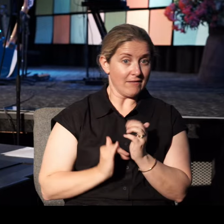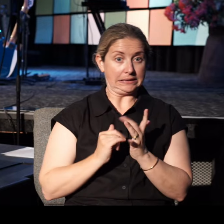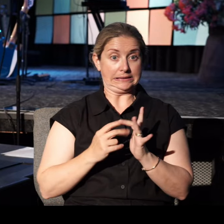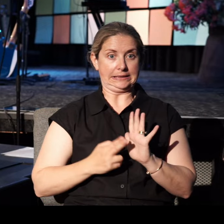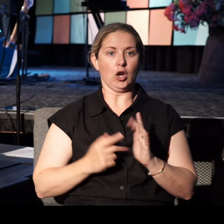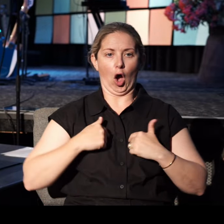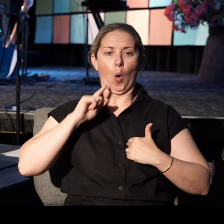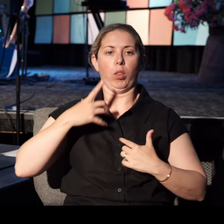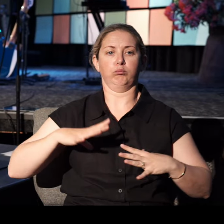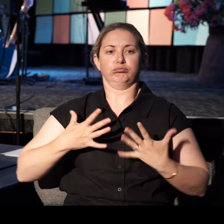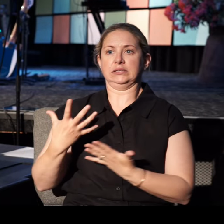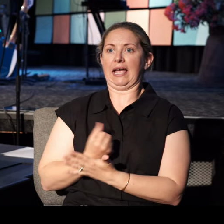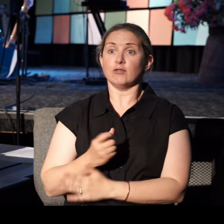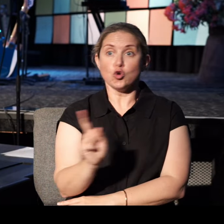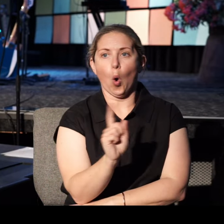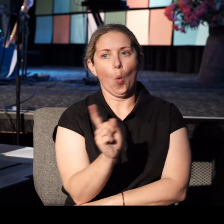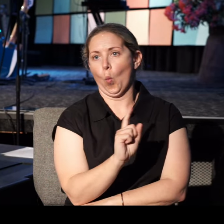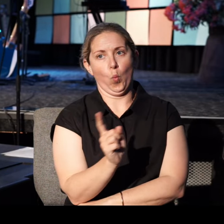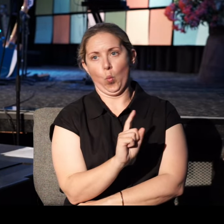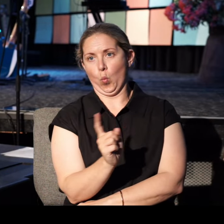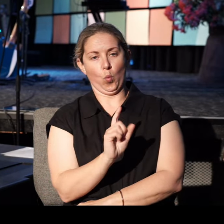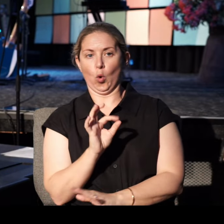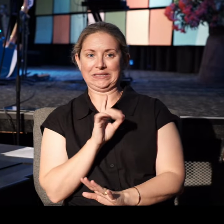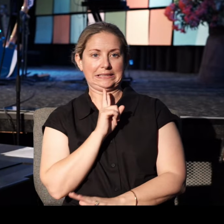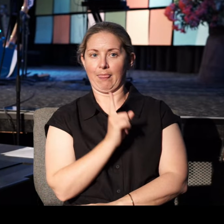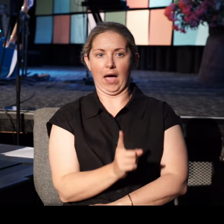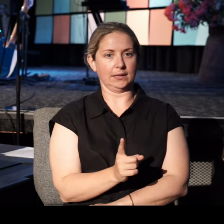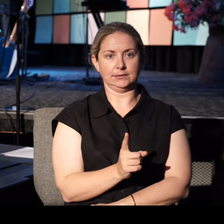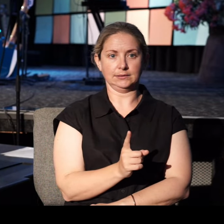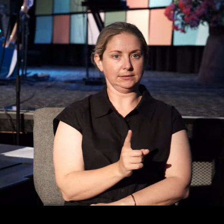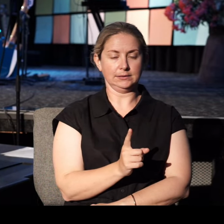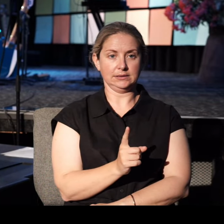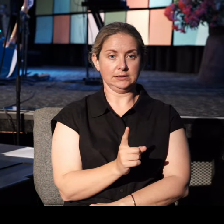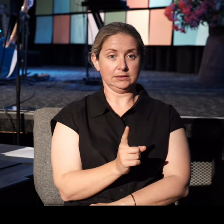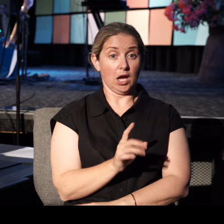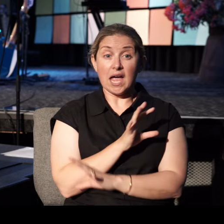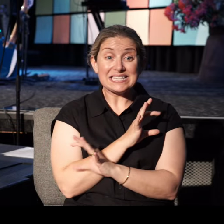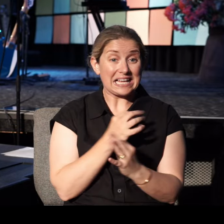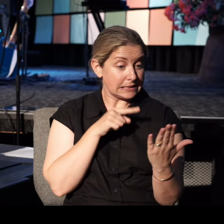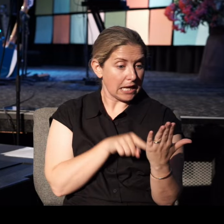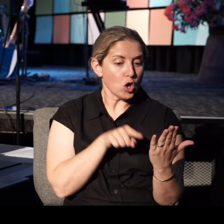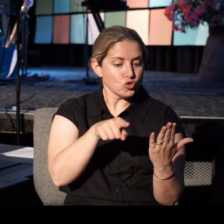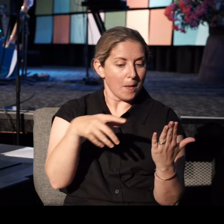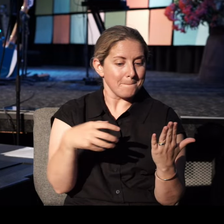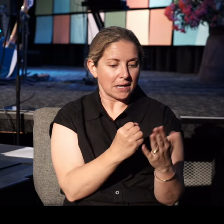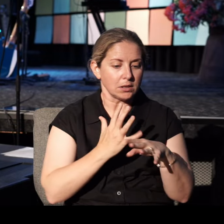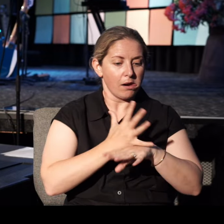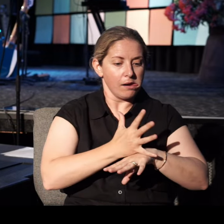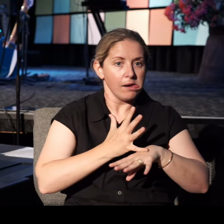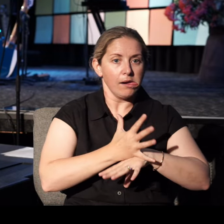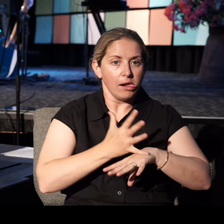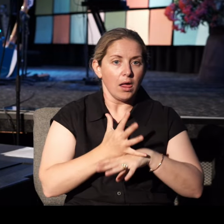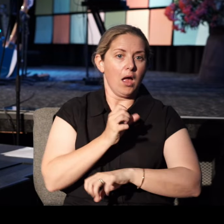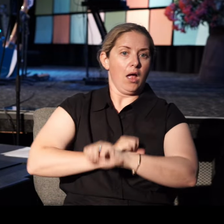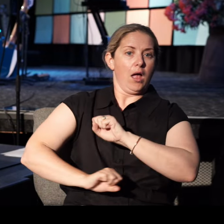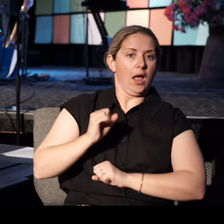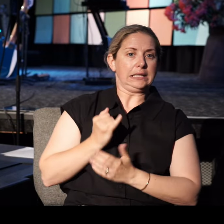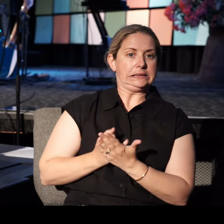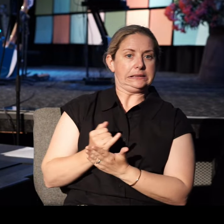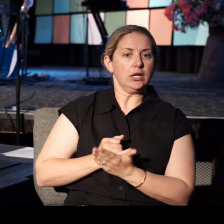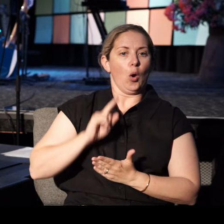saying, whatever he's saying, he's not saying that. He's not saying that you're saved by what you do, by how good you are, how many times you say no to sin. He's not saying